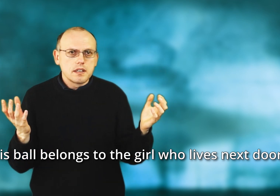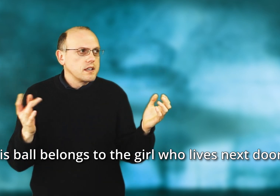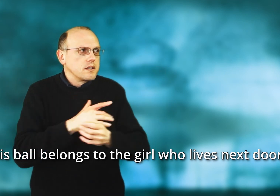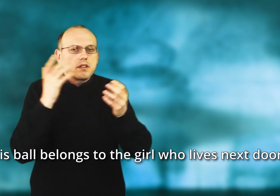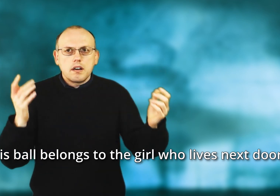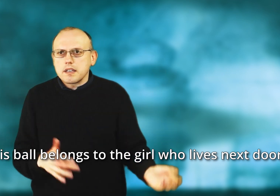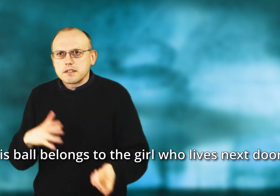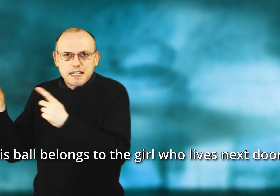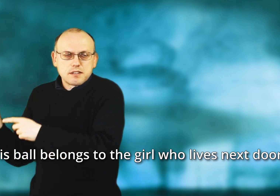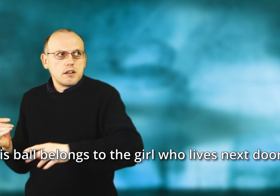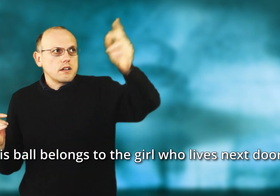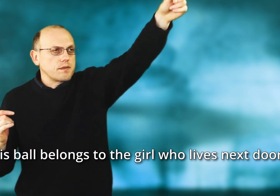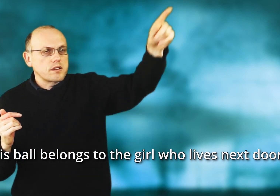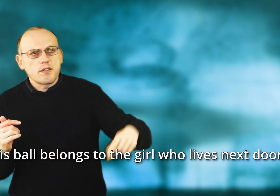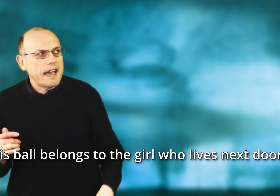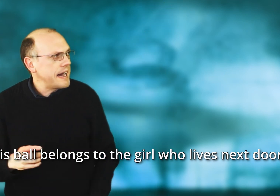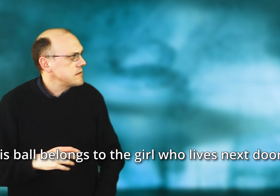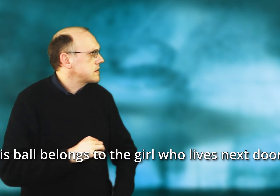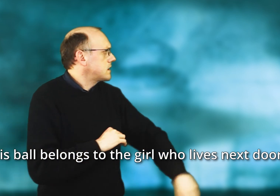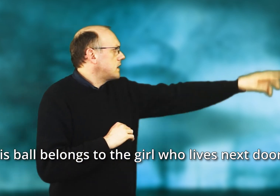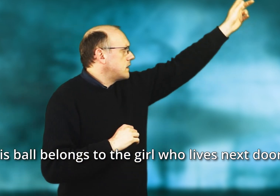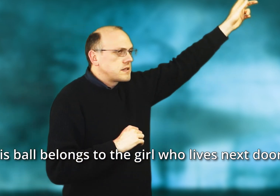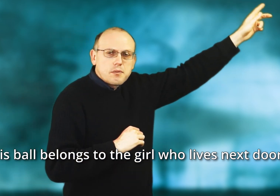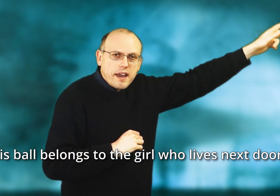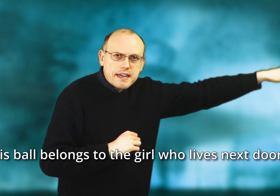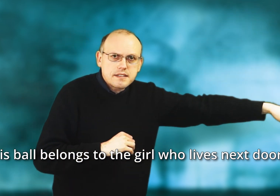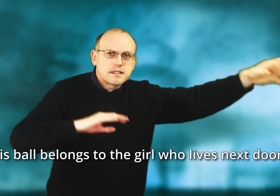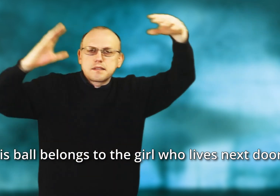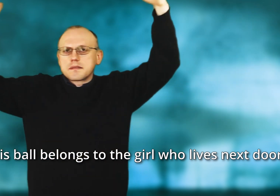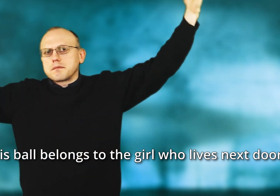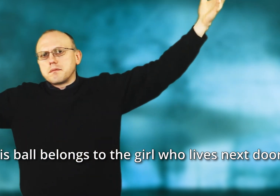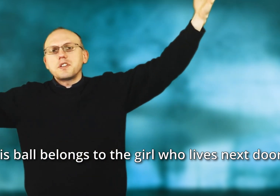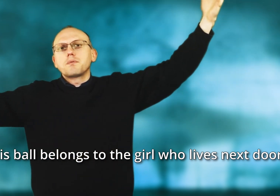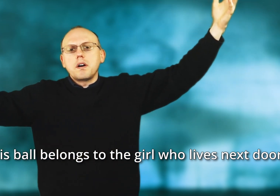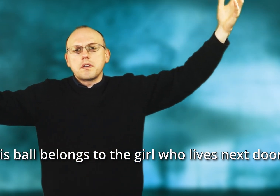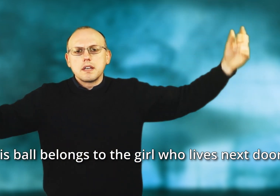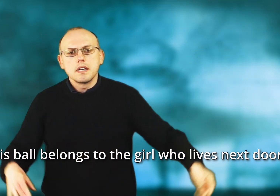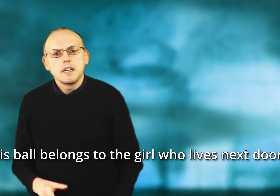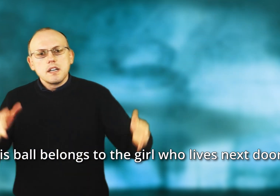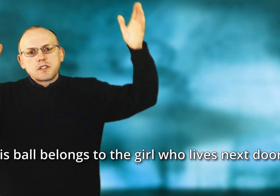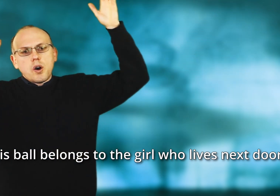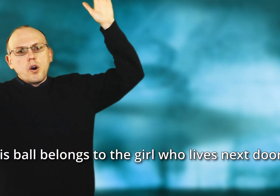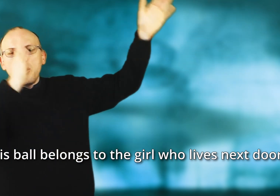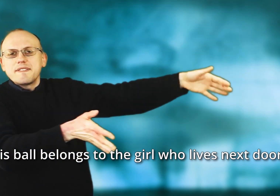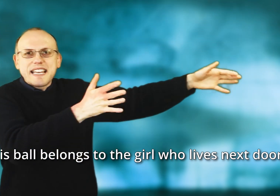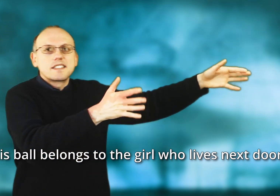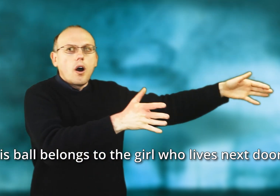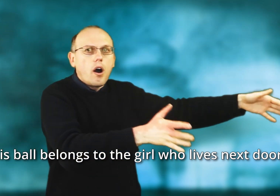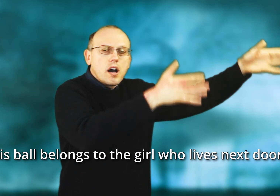You know, next door, in front of the house, or somewhere else. Which one? So, who lives next door? It's